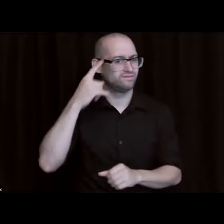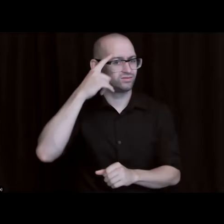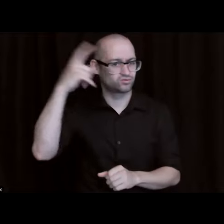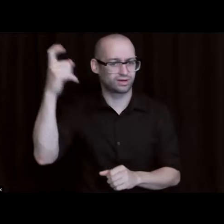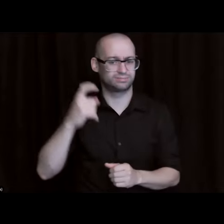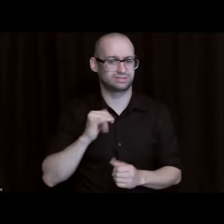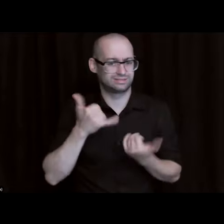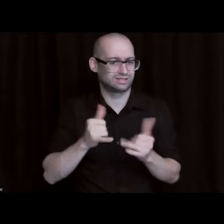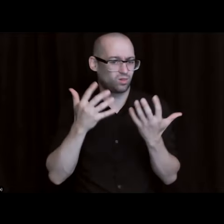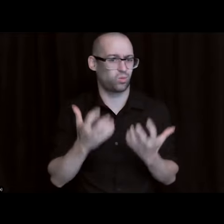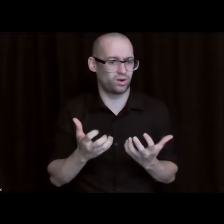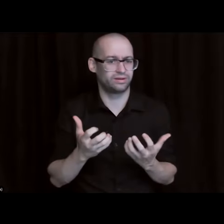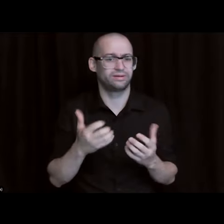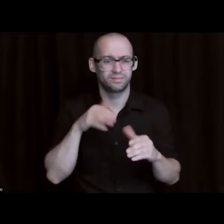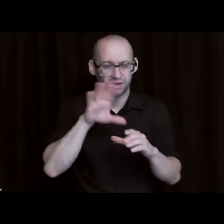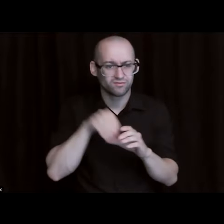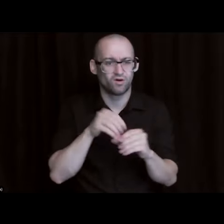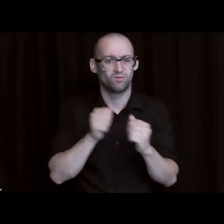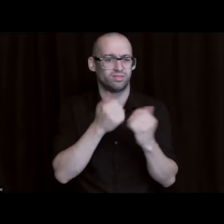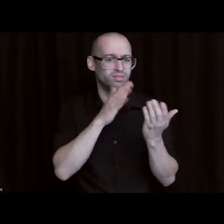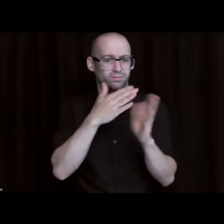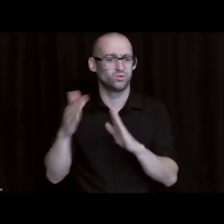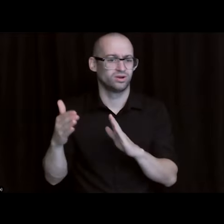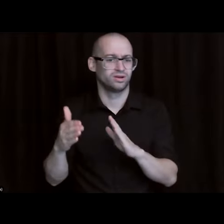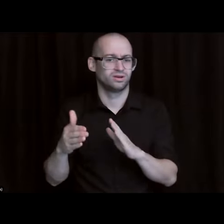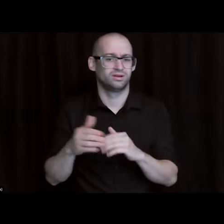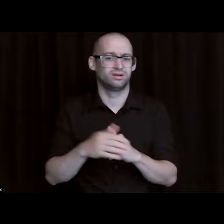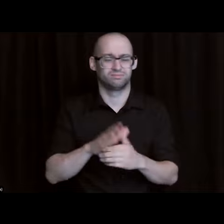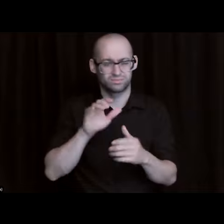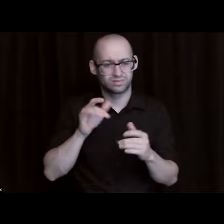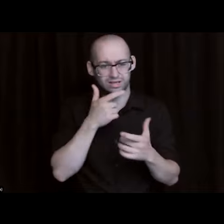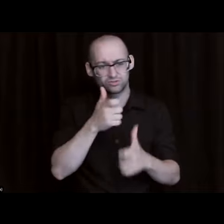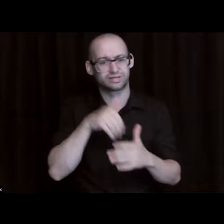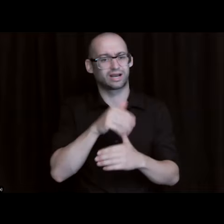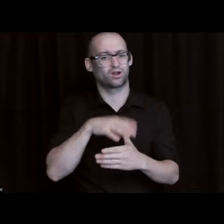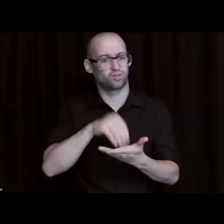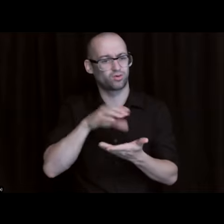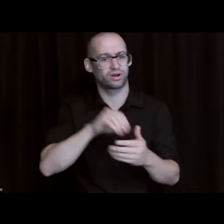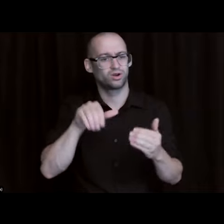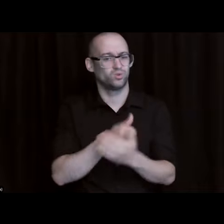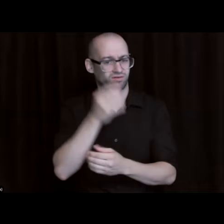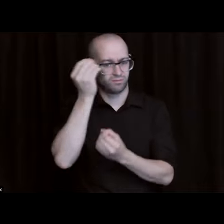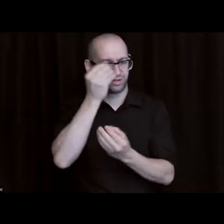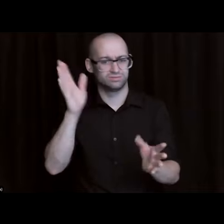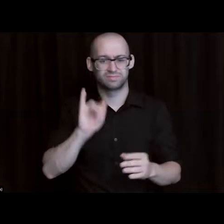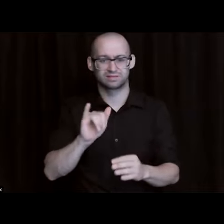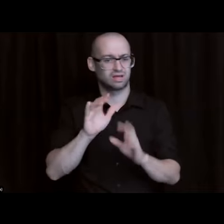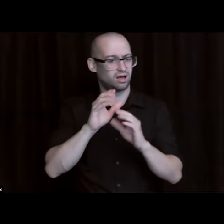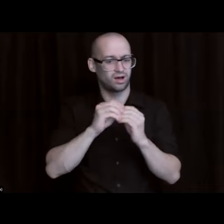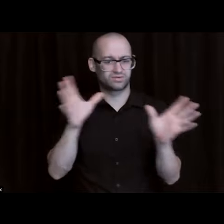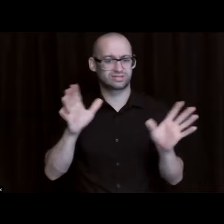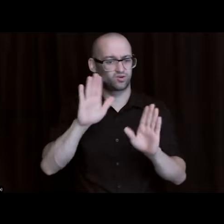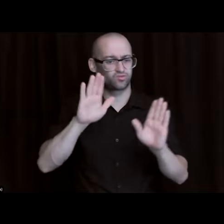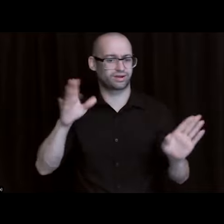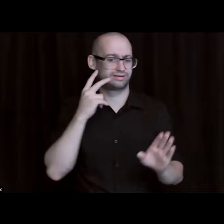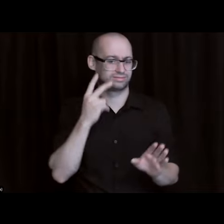were willing to be engaged and active in making changes and learning new information, which is, you know, obviously great to see. So